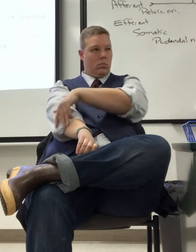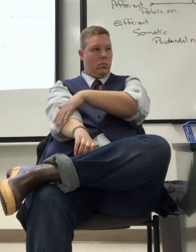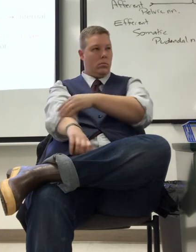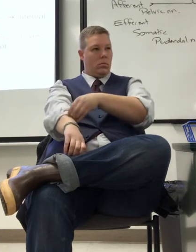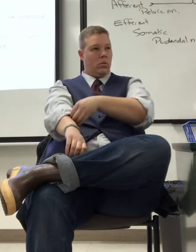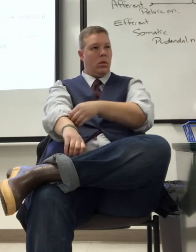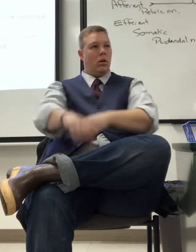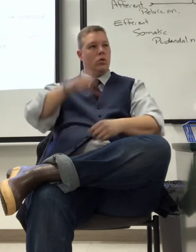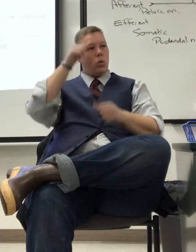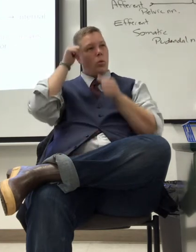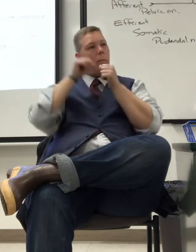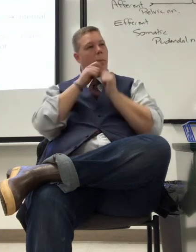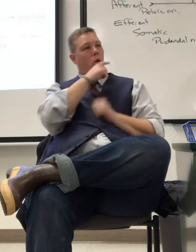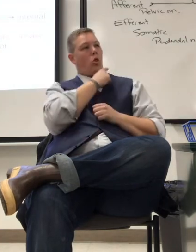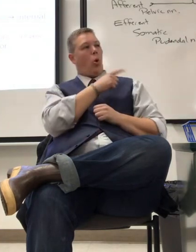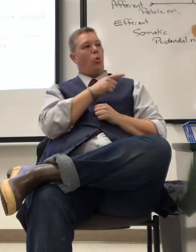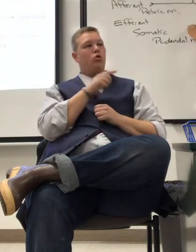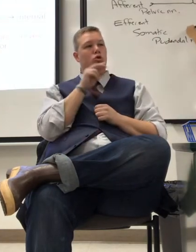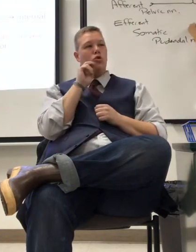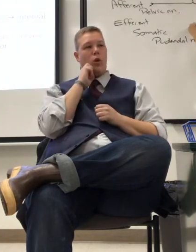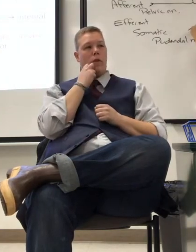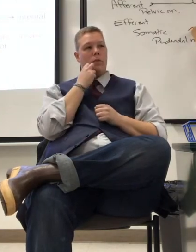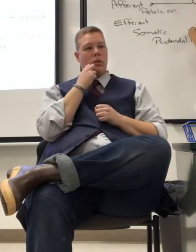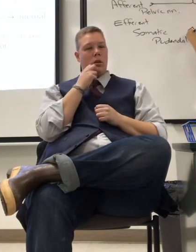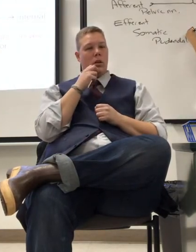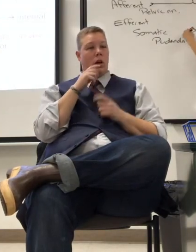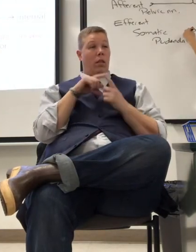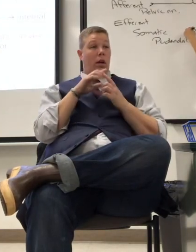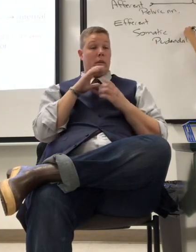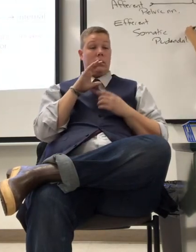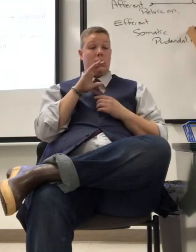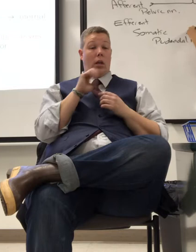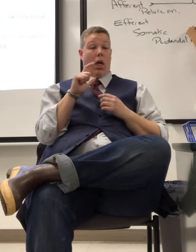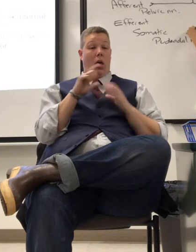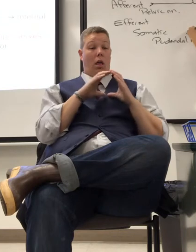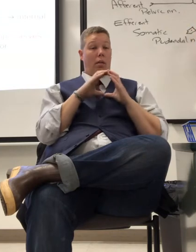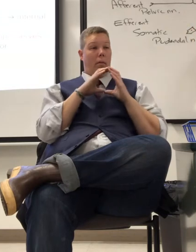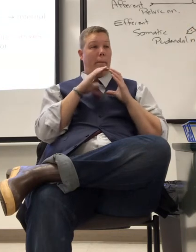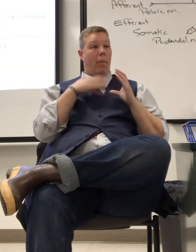So let's remember those nerves are, the cell body is in